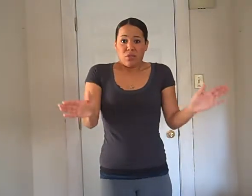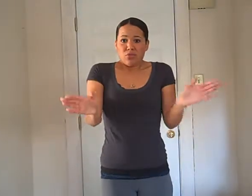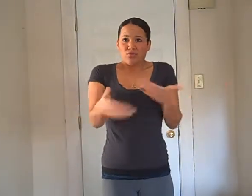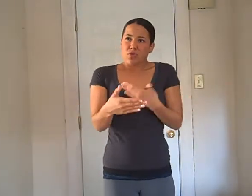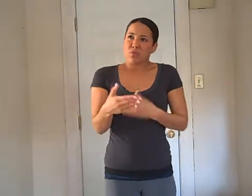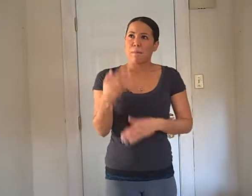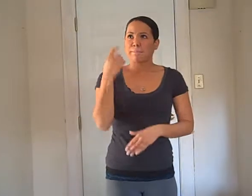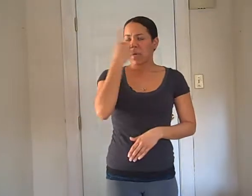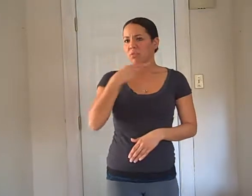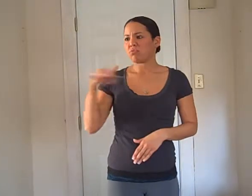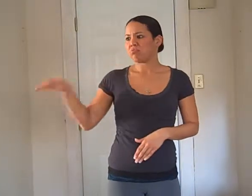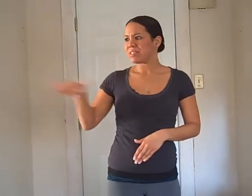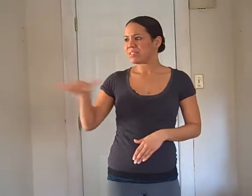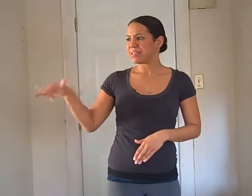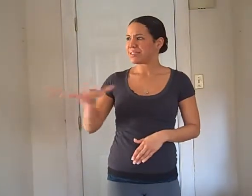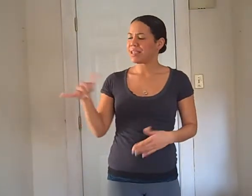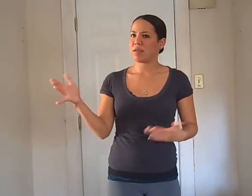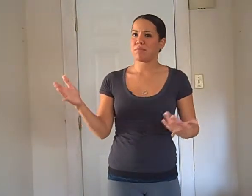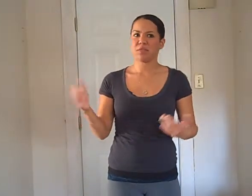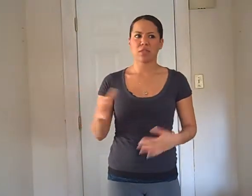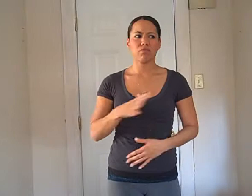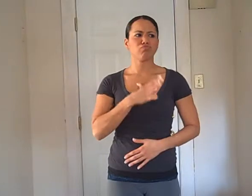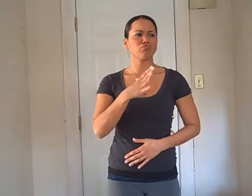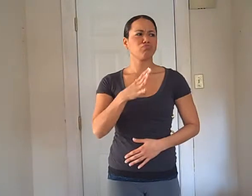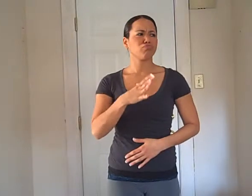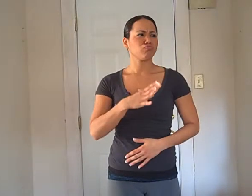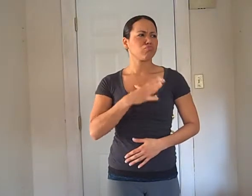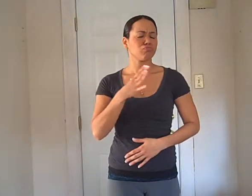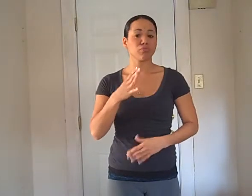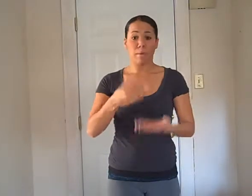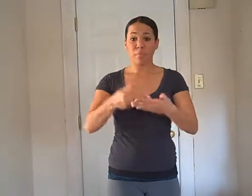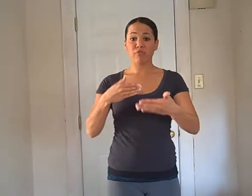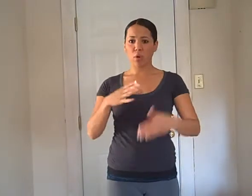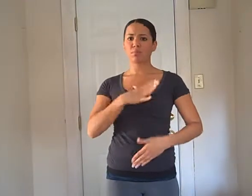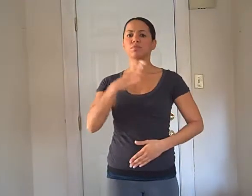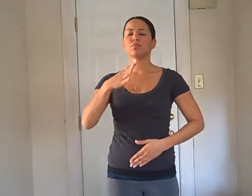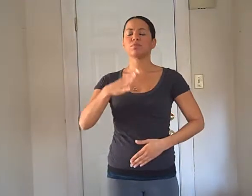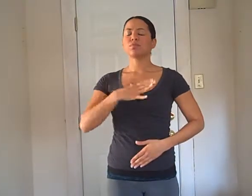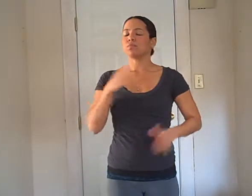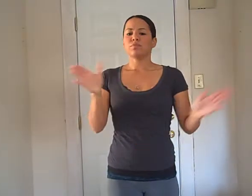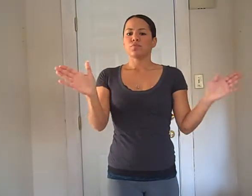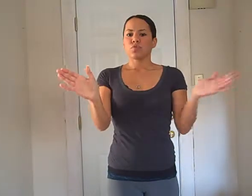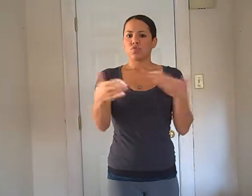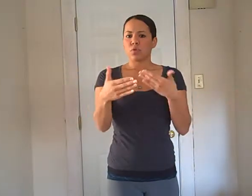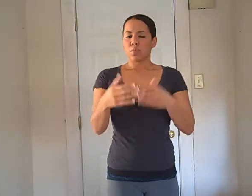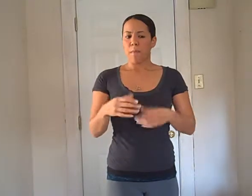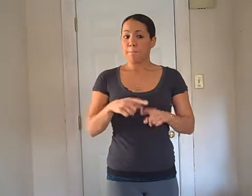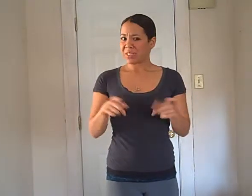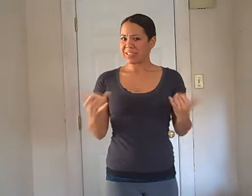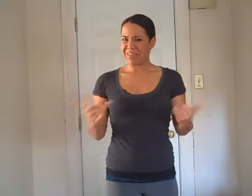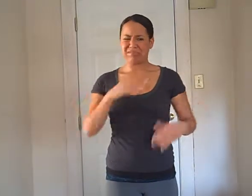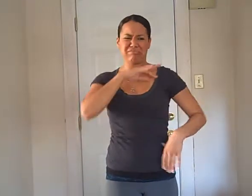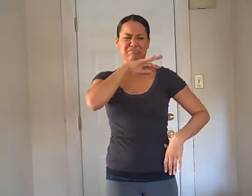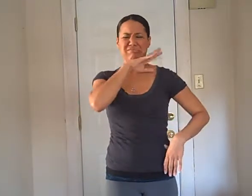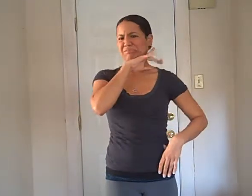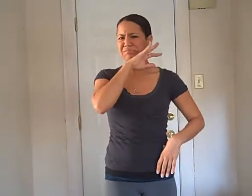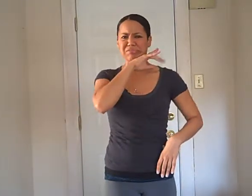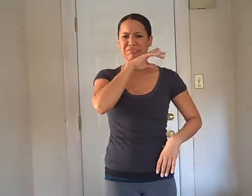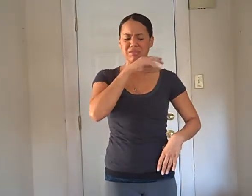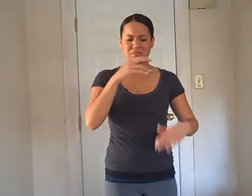unforgettable occasion that it had transformed itself into a gigantic labyrinth comprised of centuries of hidden objects. There